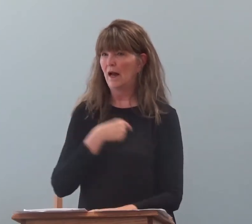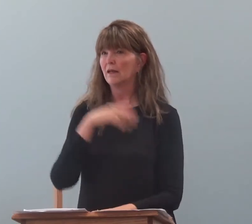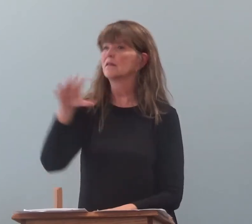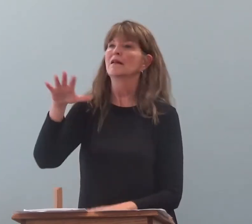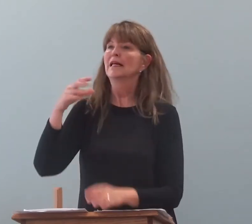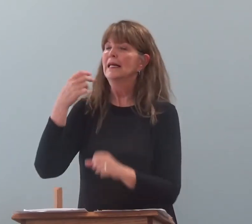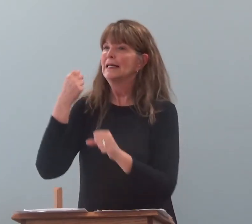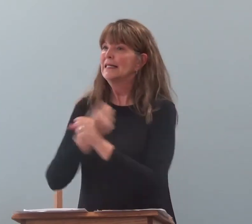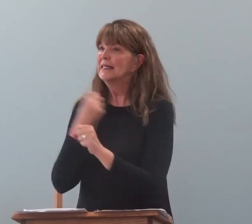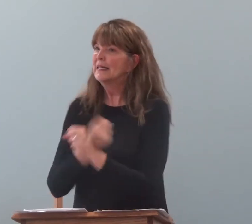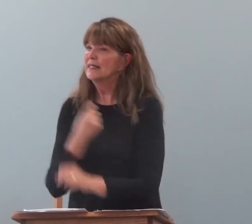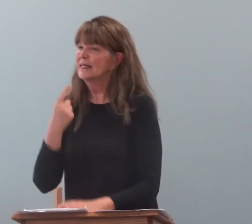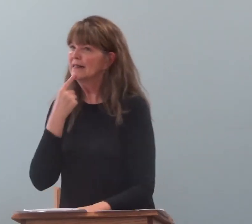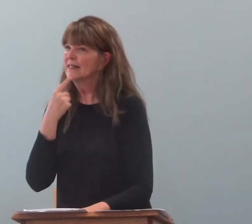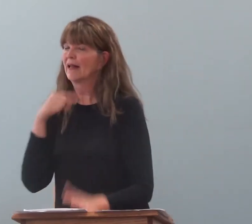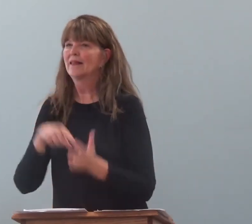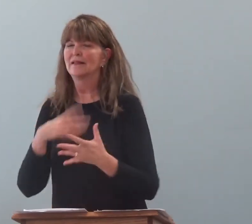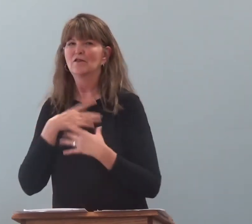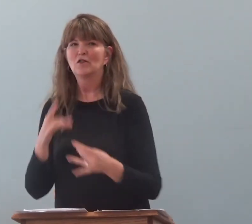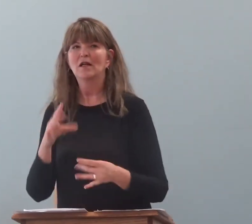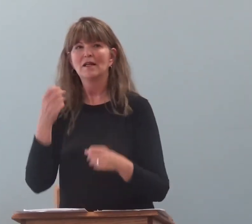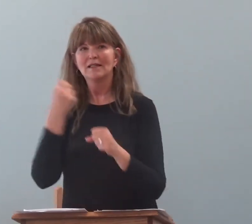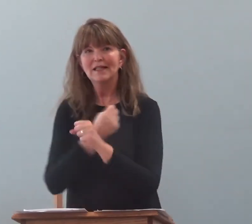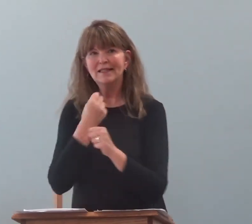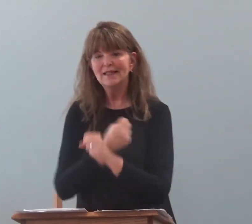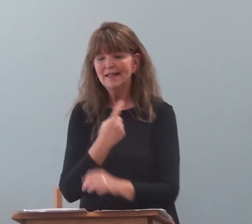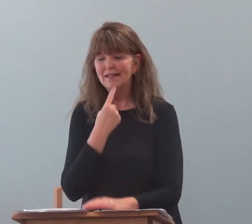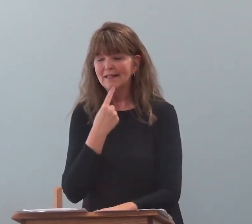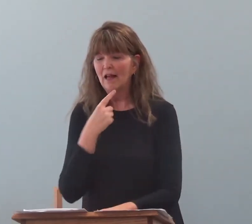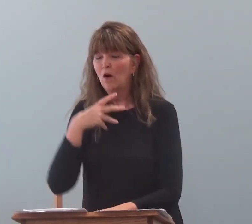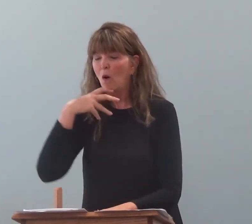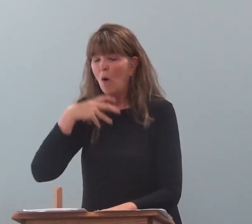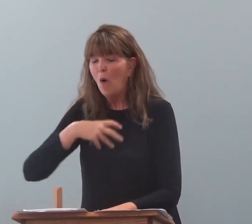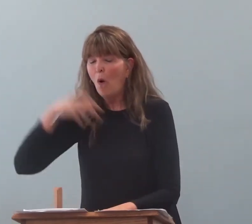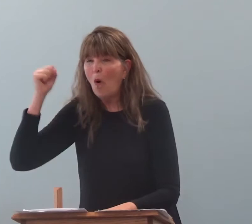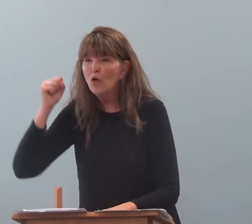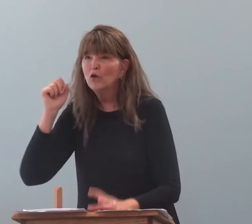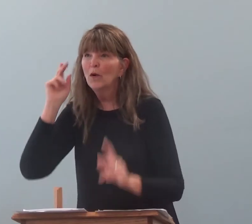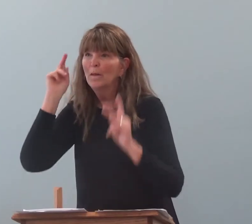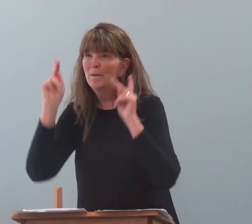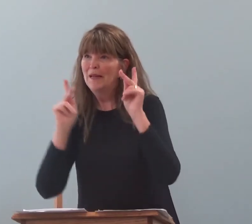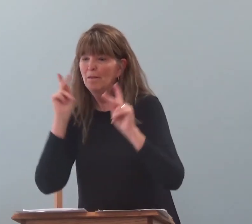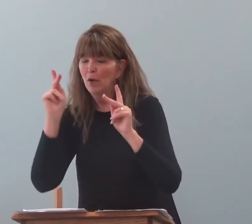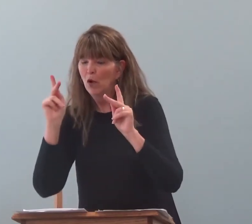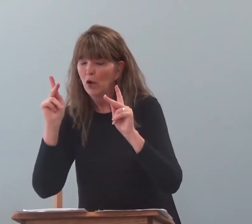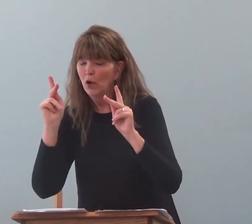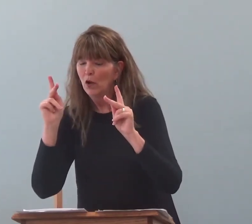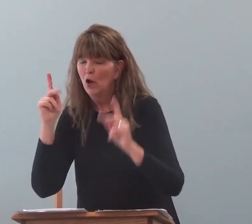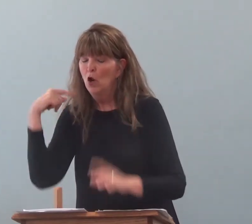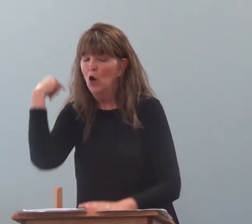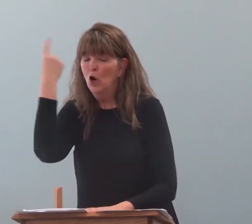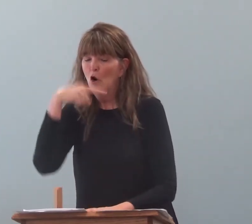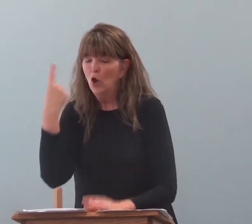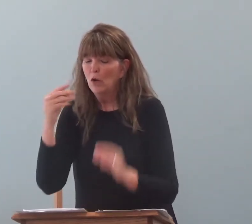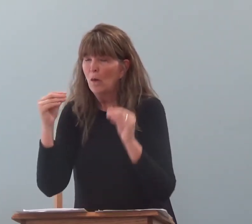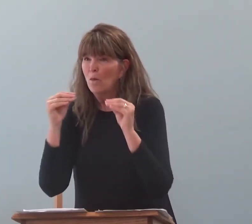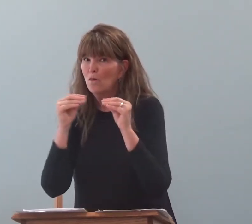You know, our thoughts have such a strong influence on us. Statistics say that older people